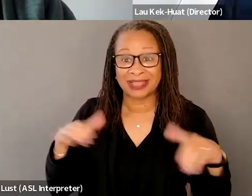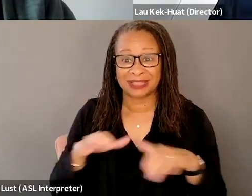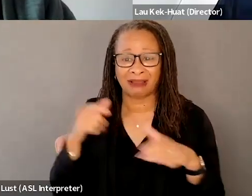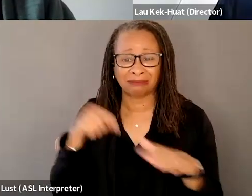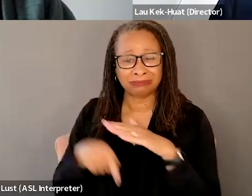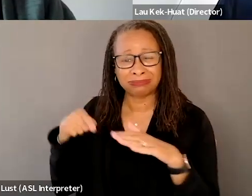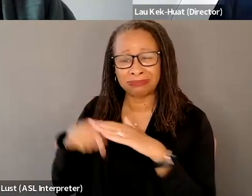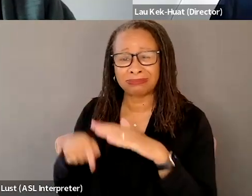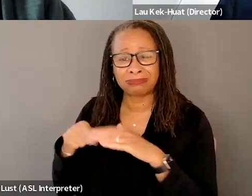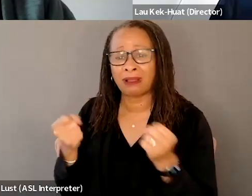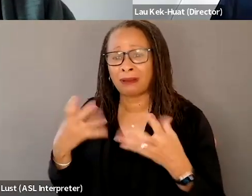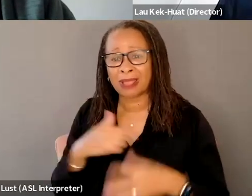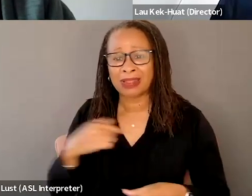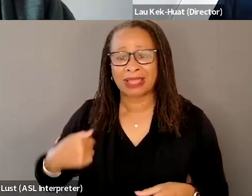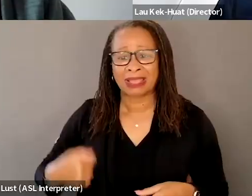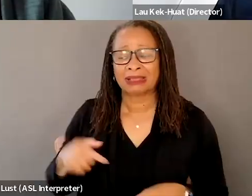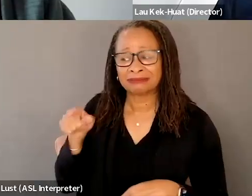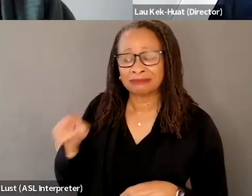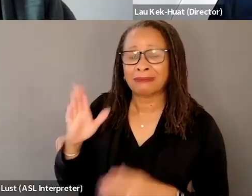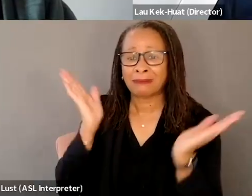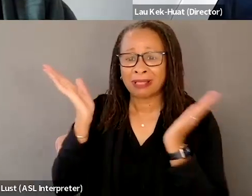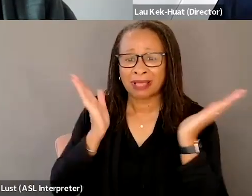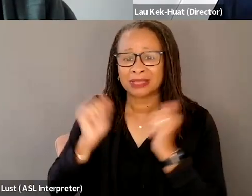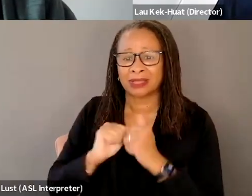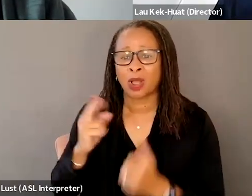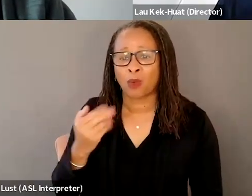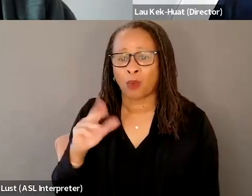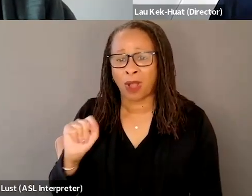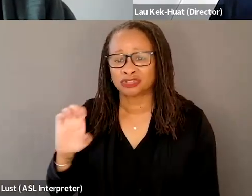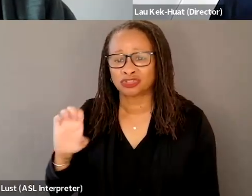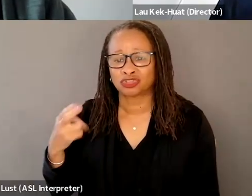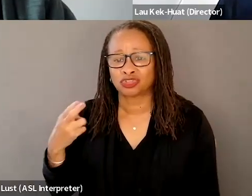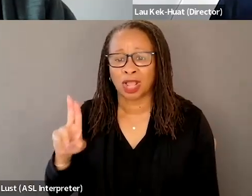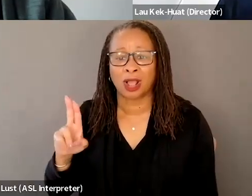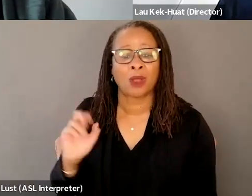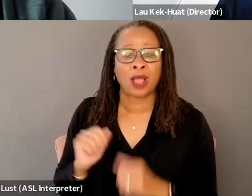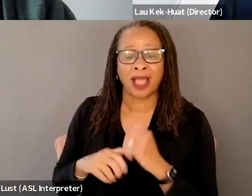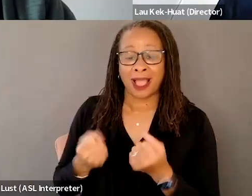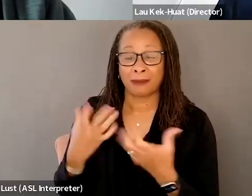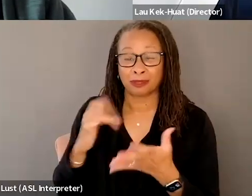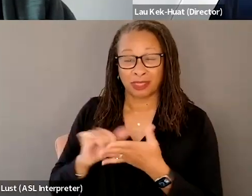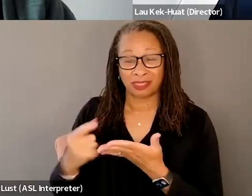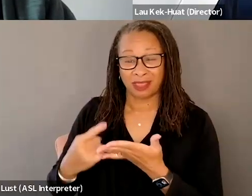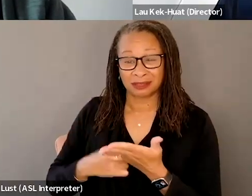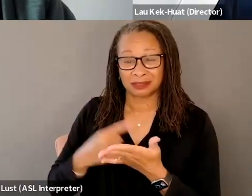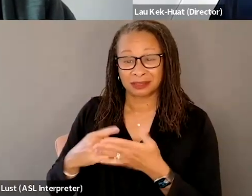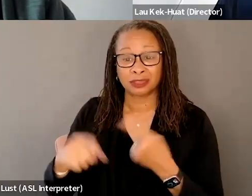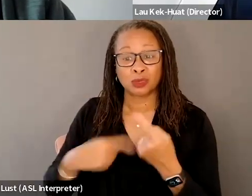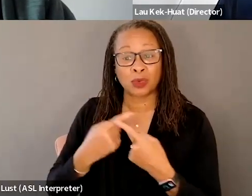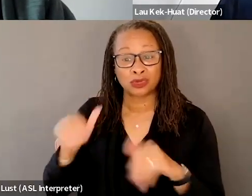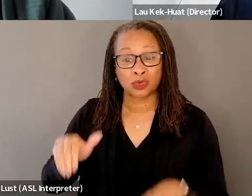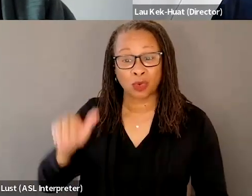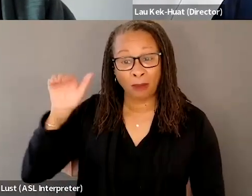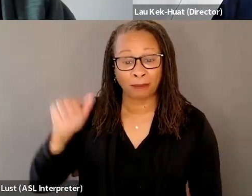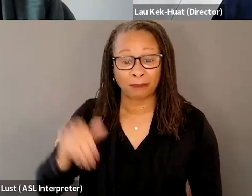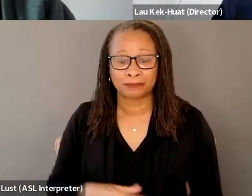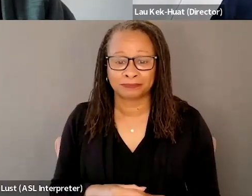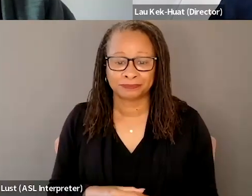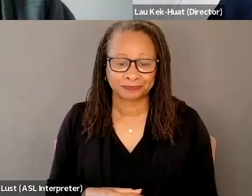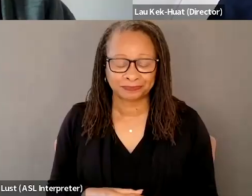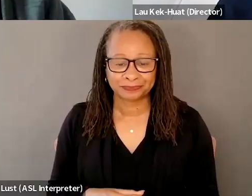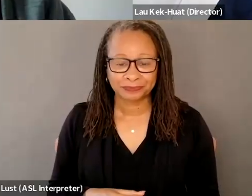of Chinese in Malaysia, the Huat Chao, how much of this was discussed when you grew up?